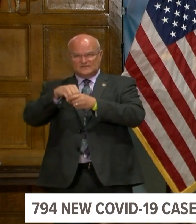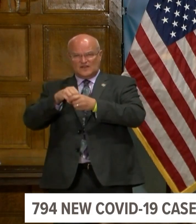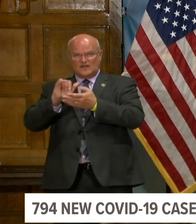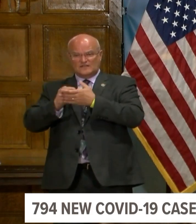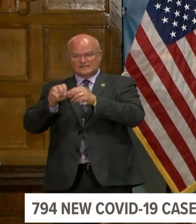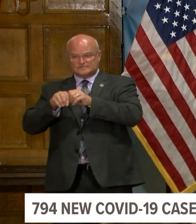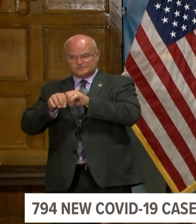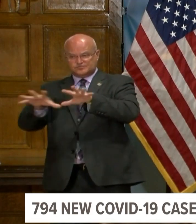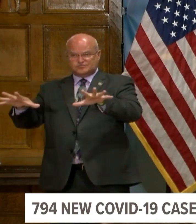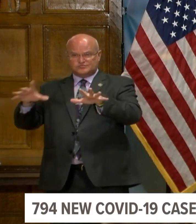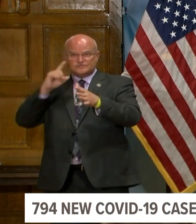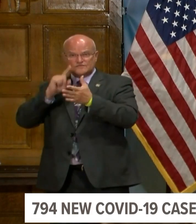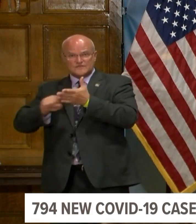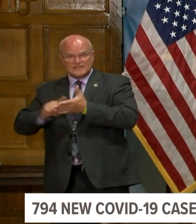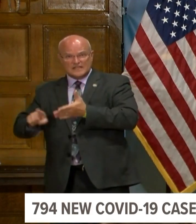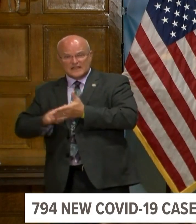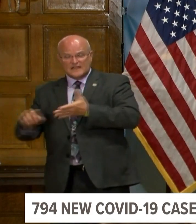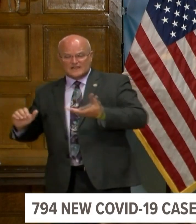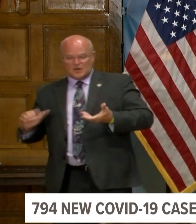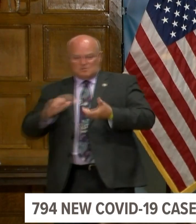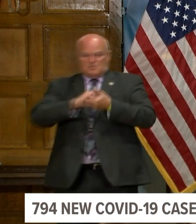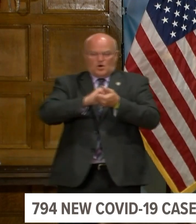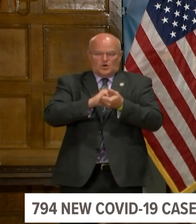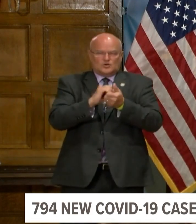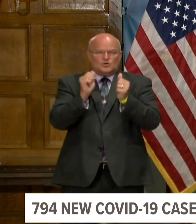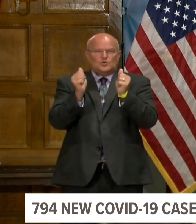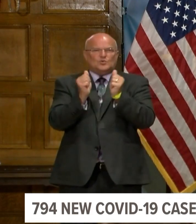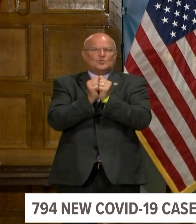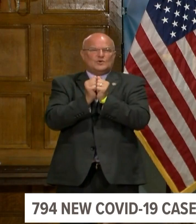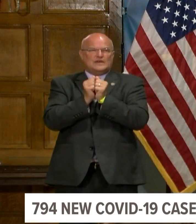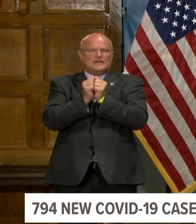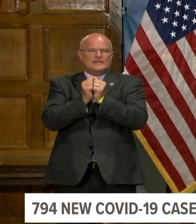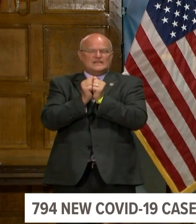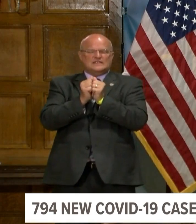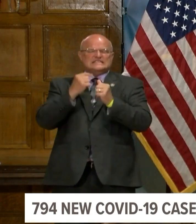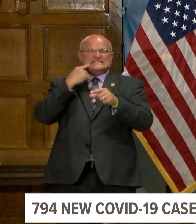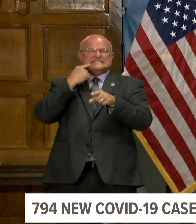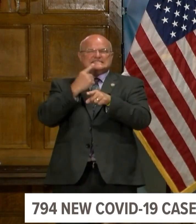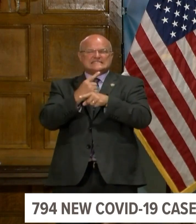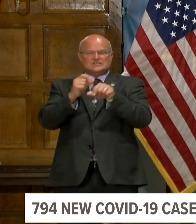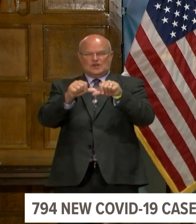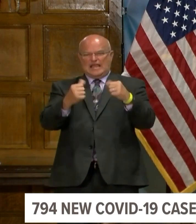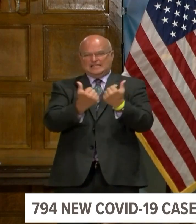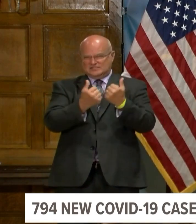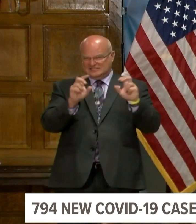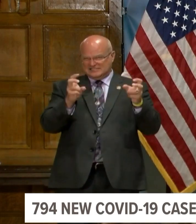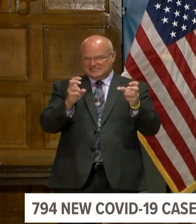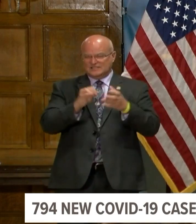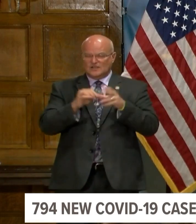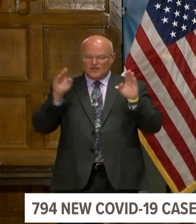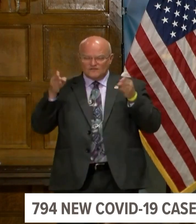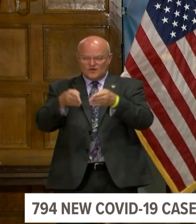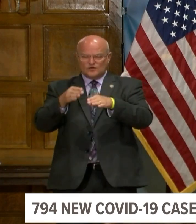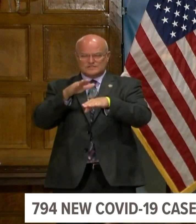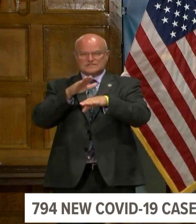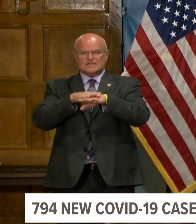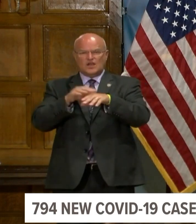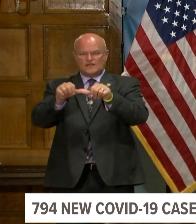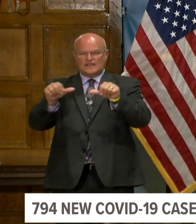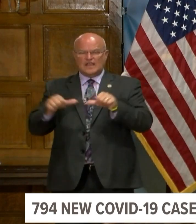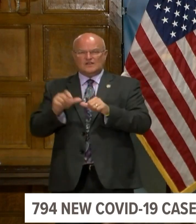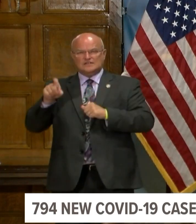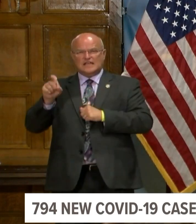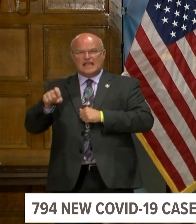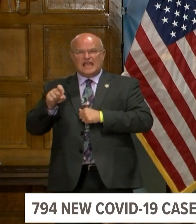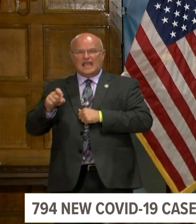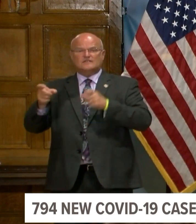in an outbreak investigation, they will partner with their sister agencies so that they're focusing on the areas where